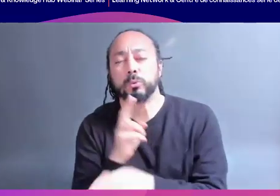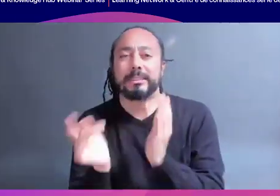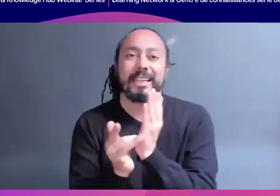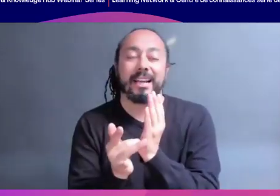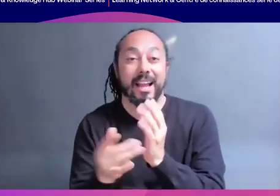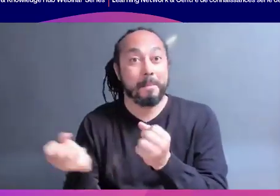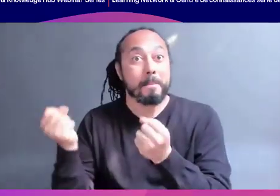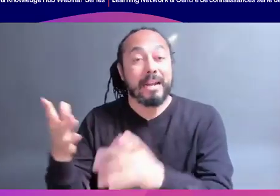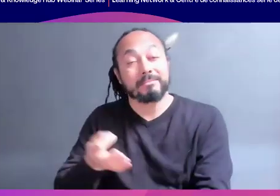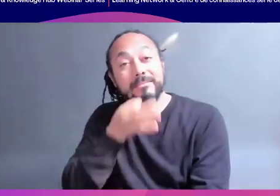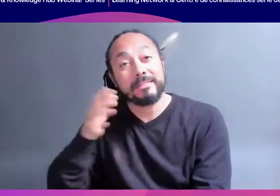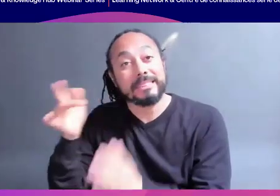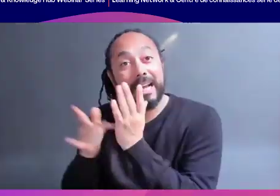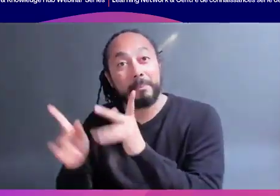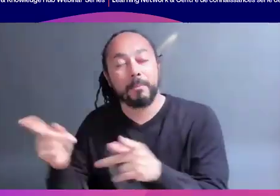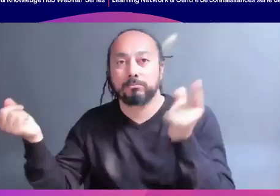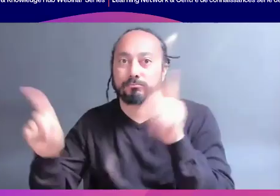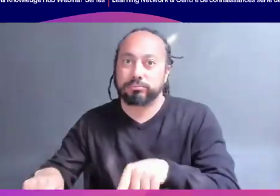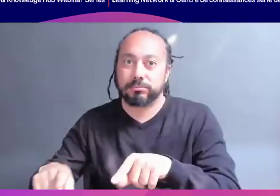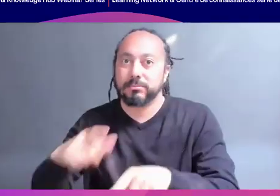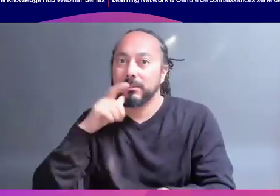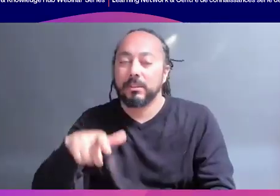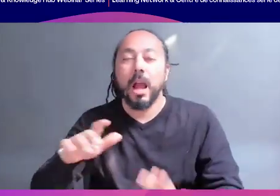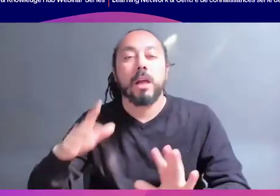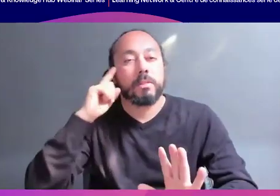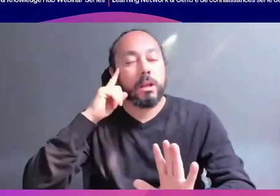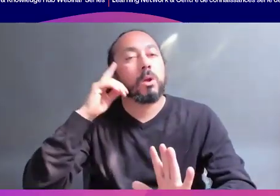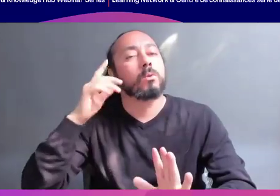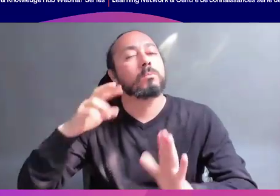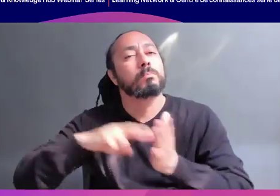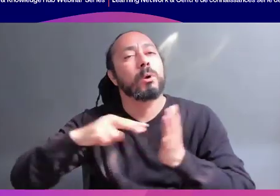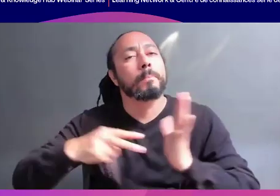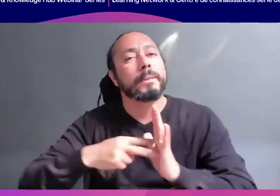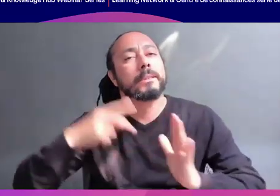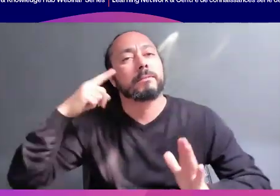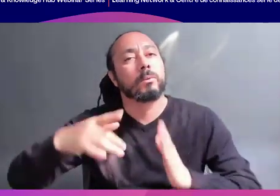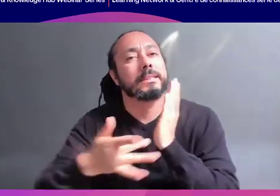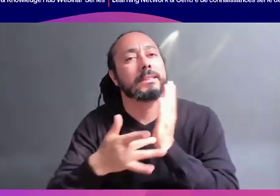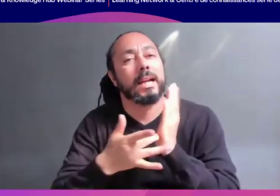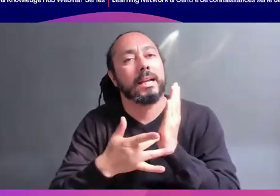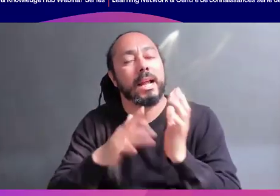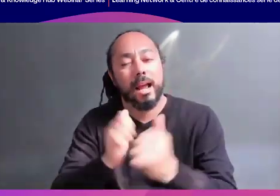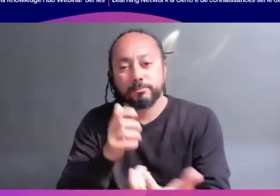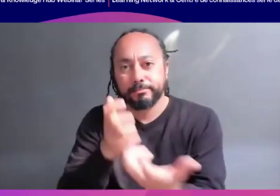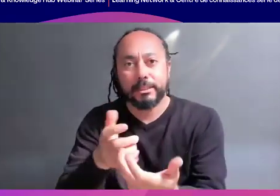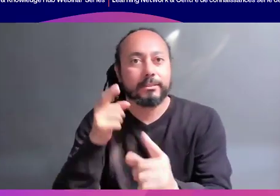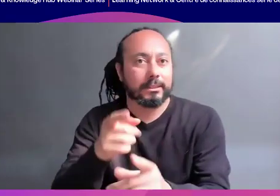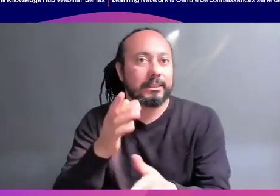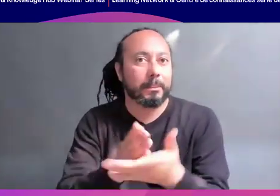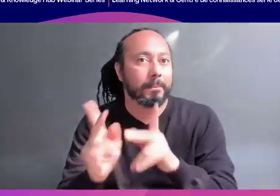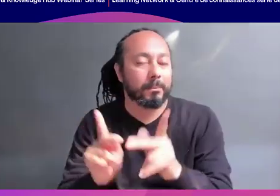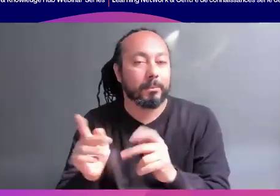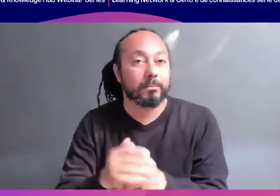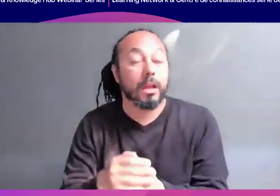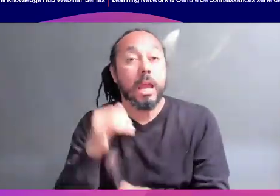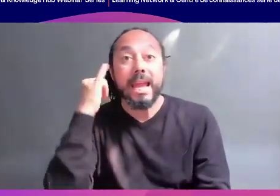also agree with that. So we need to understand the purpose of tech and the benefits to different groups of people. But if tech is the